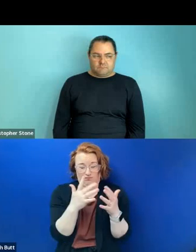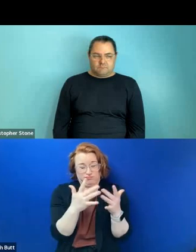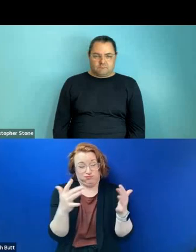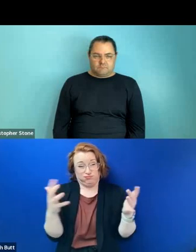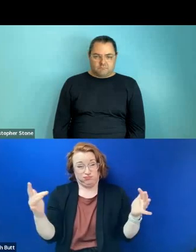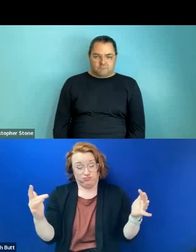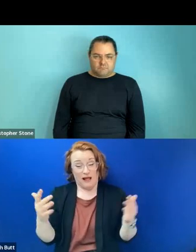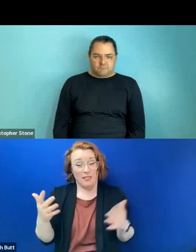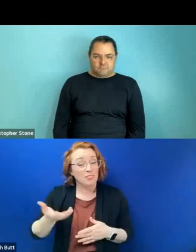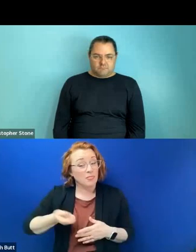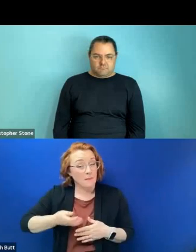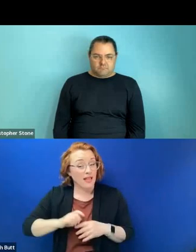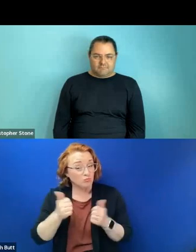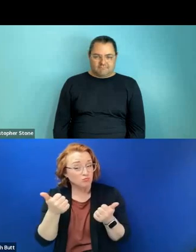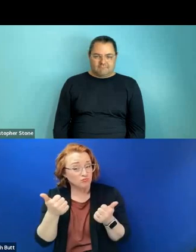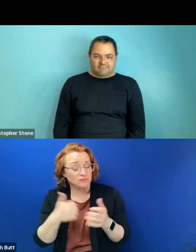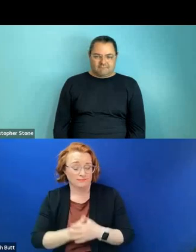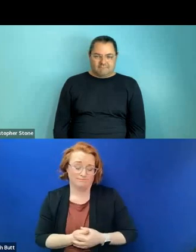pay is not too bad either.